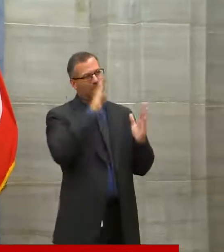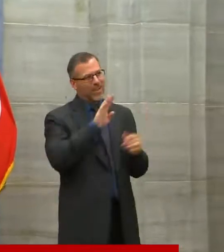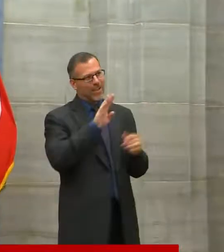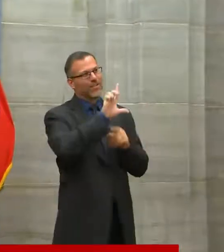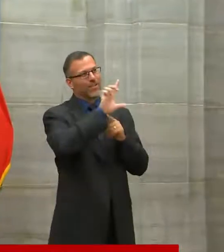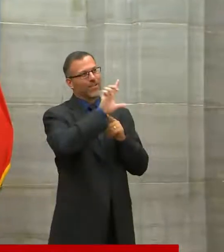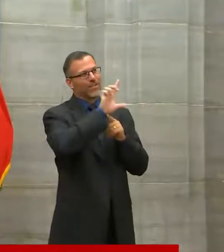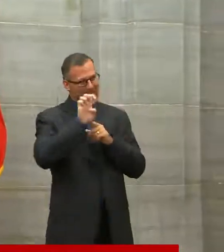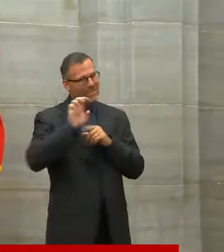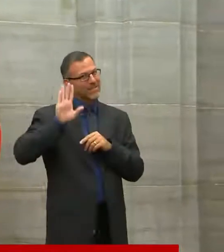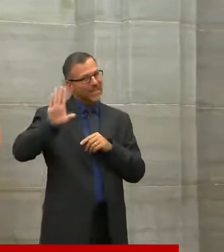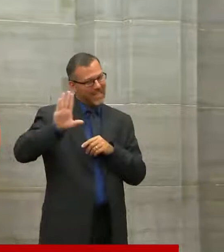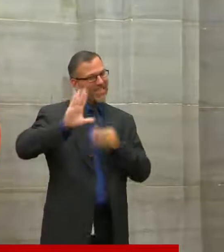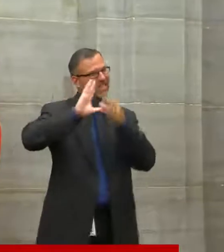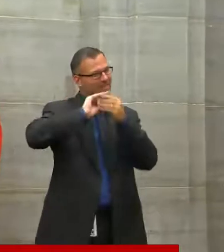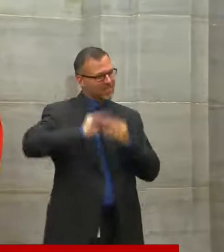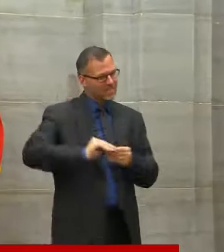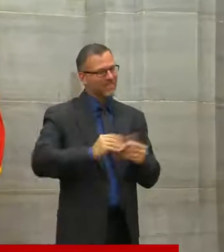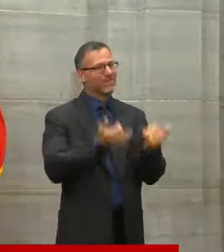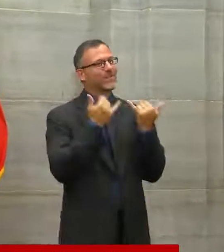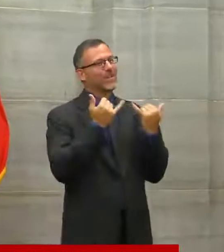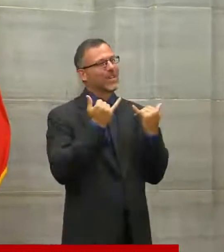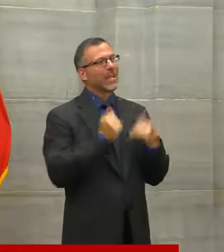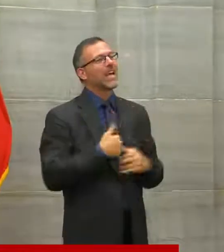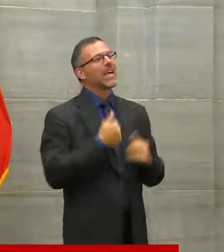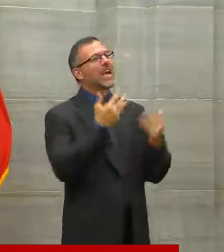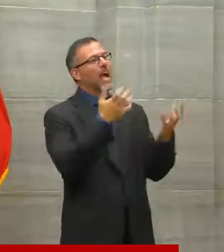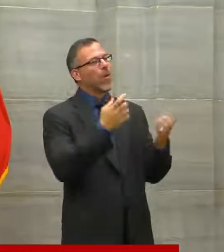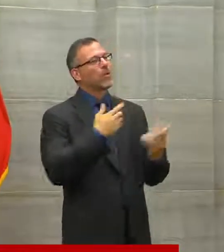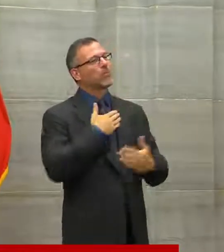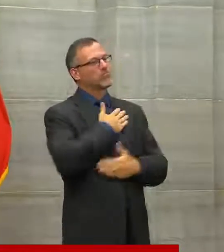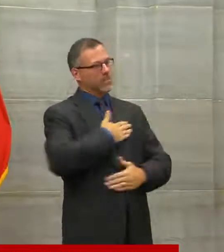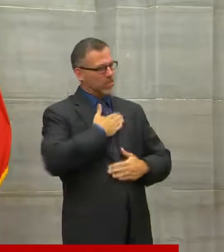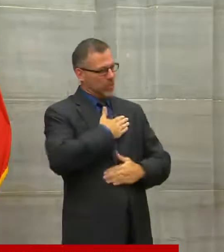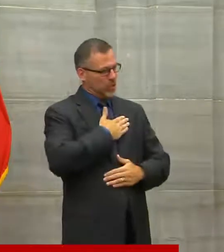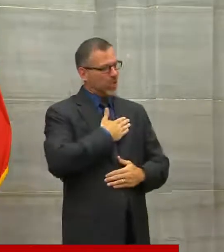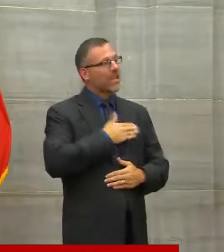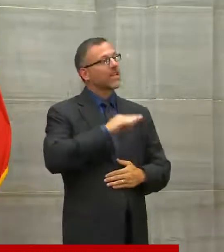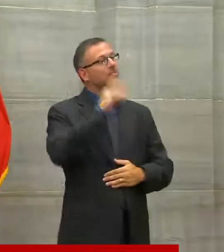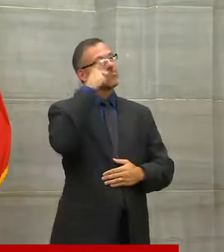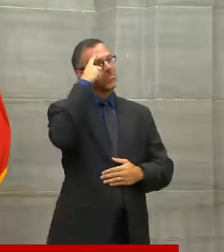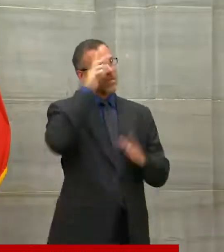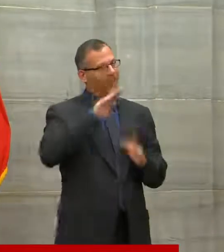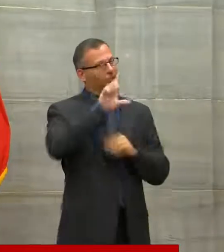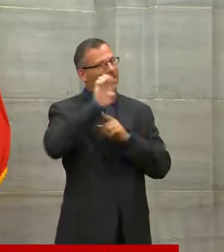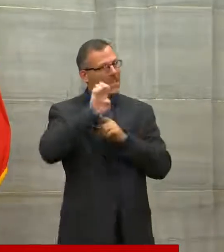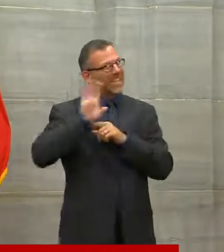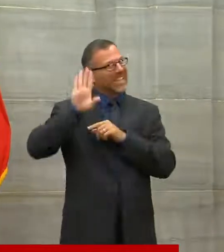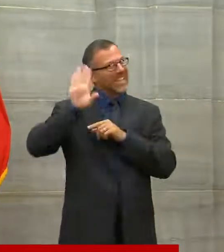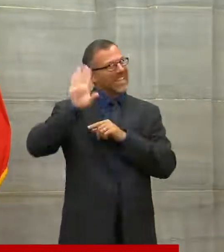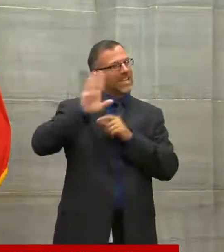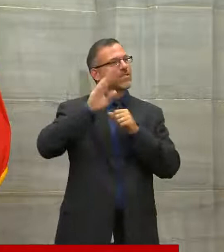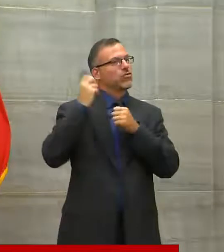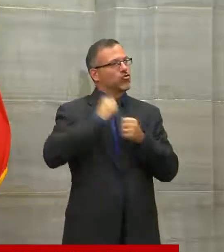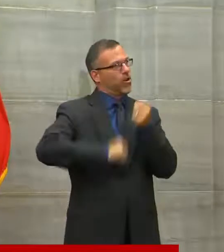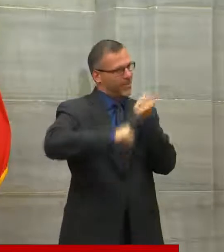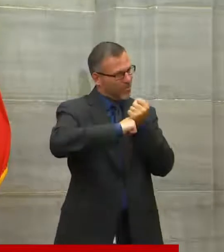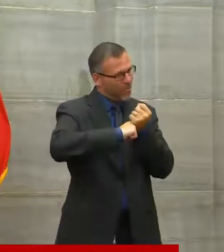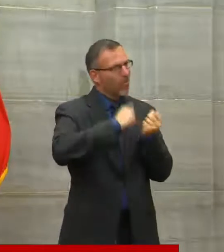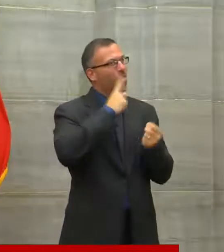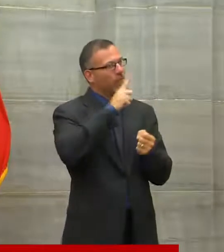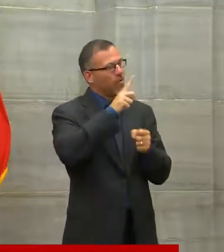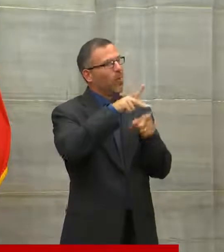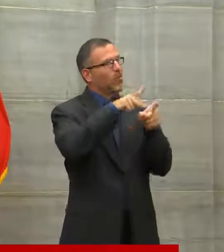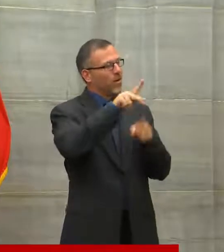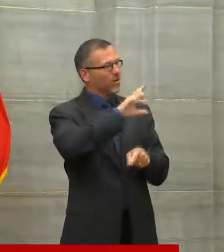he has shared today, and I want to express my personal appreciation for his dedicated and strong support for professional law